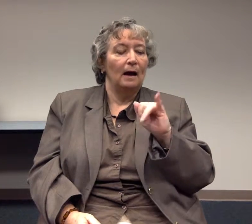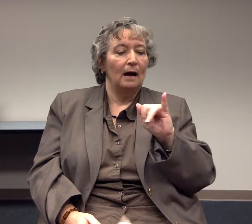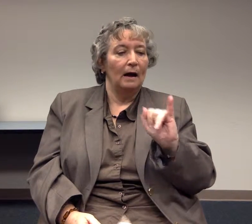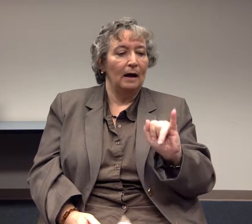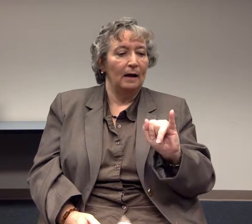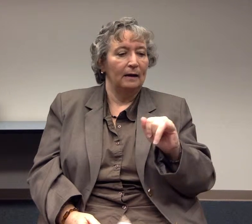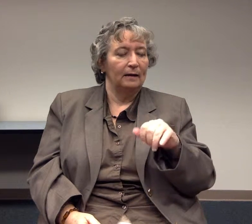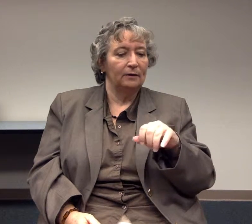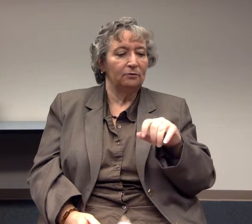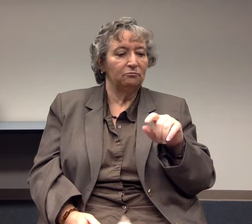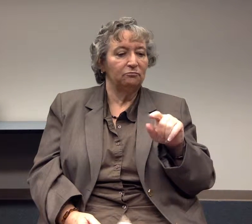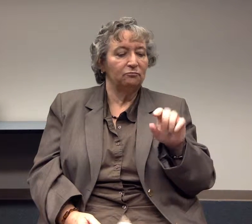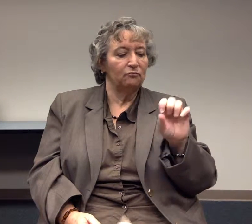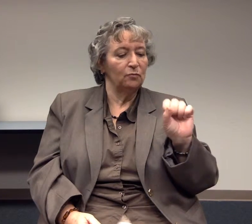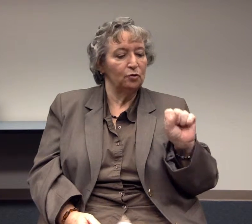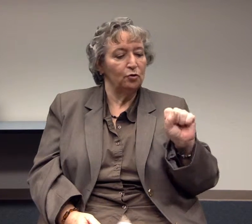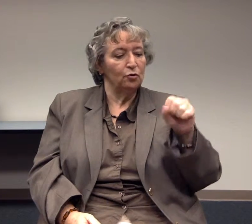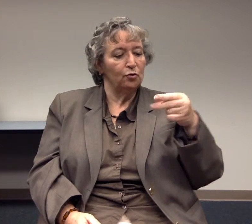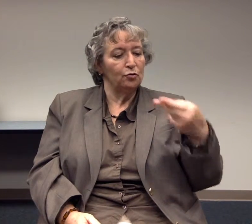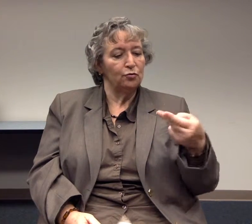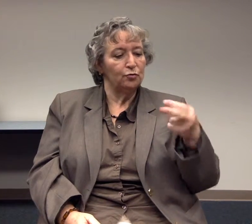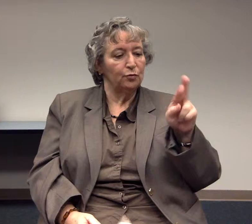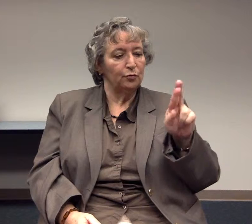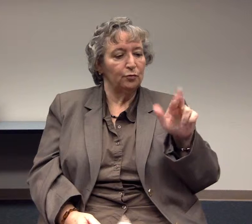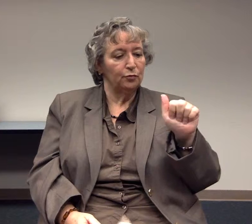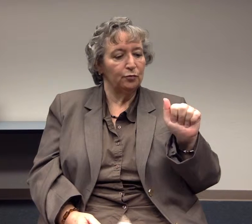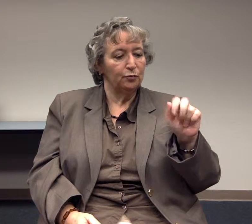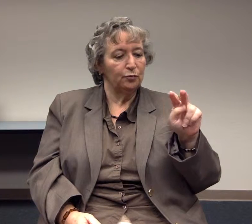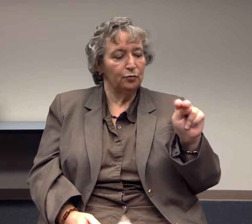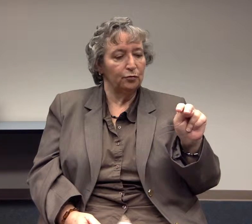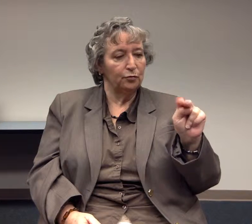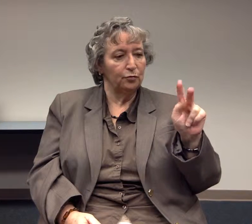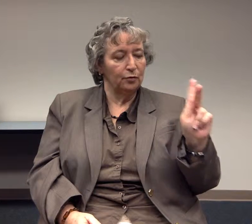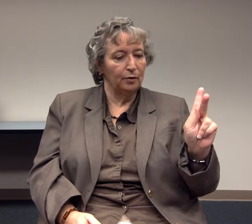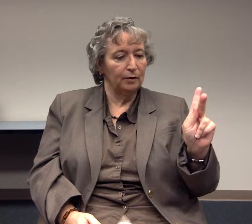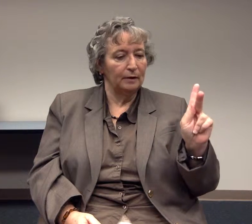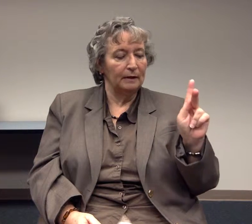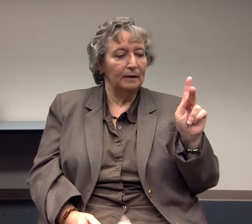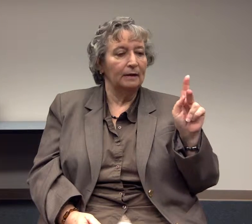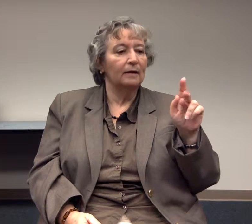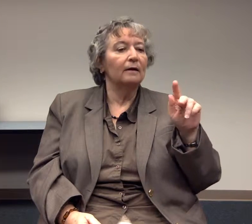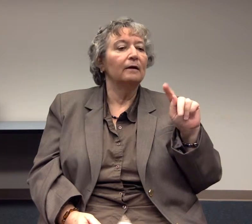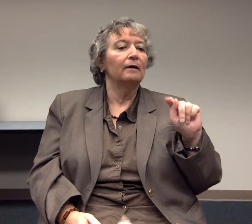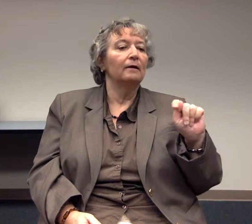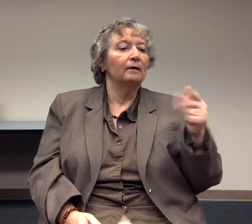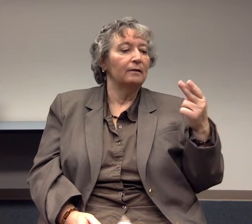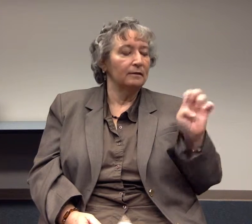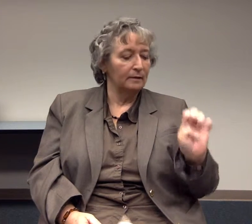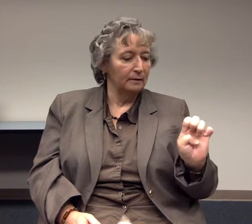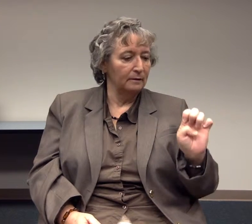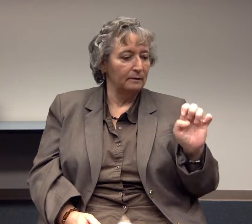movie that could help us understand how she changed sizes? What?